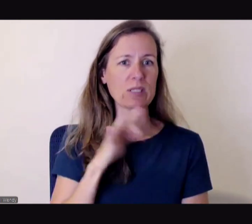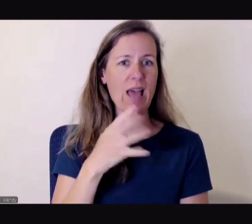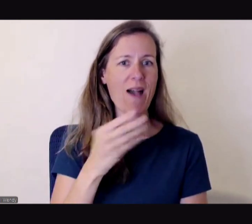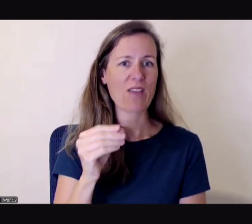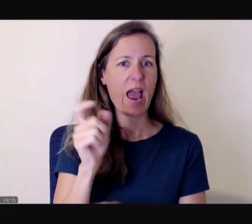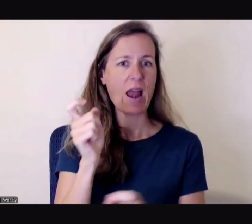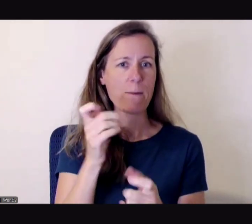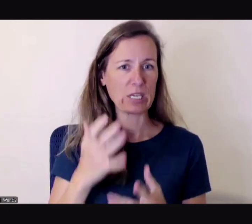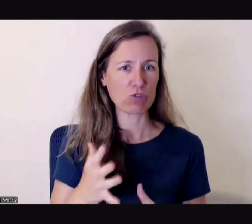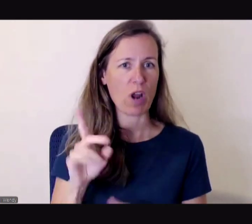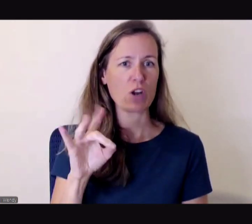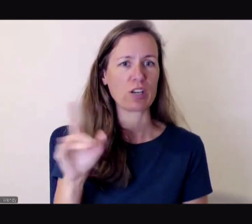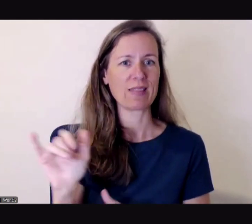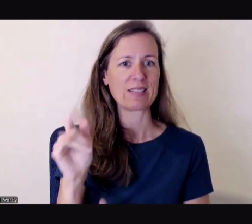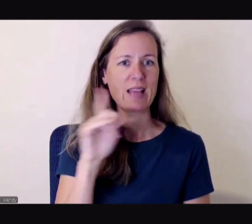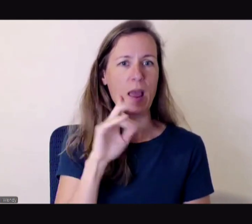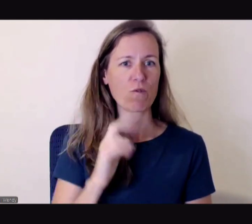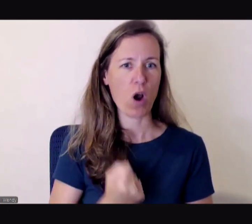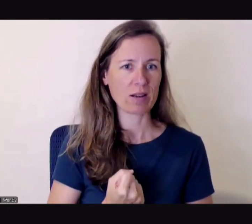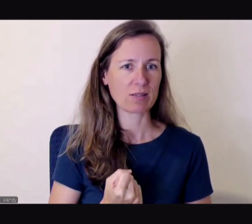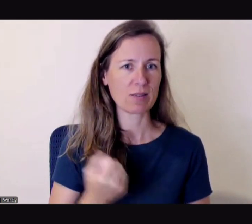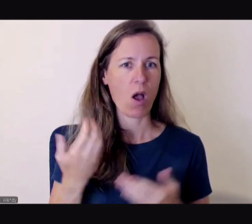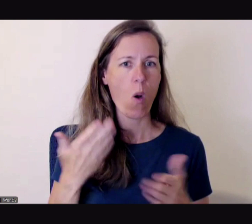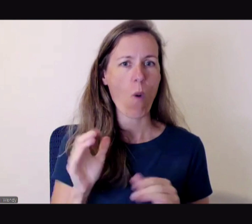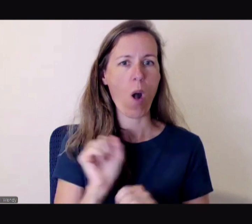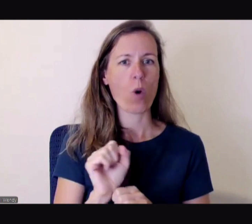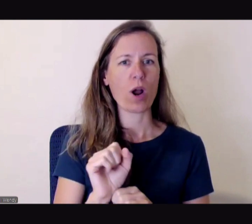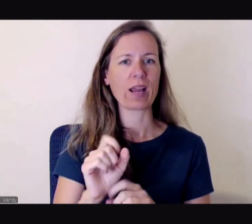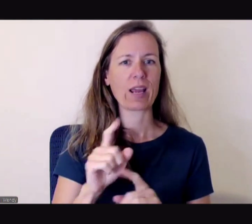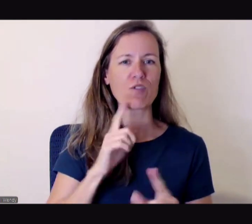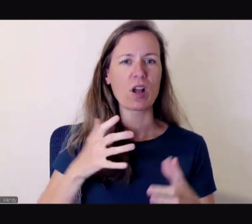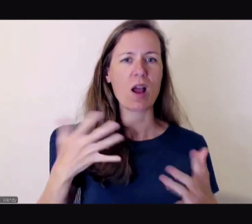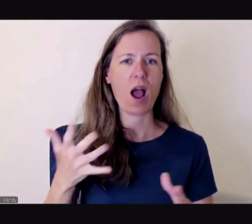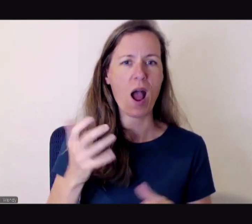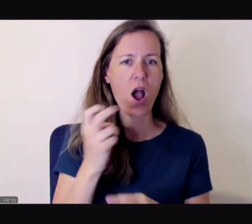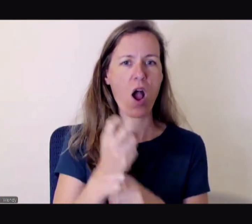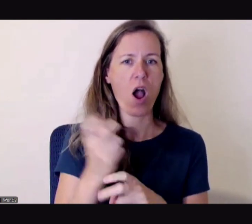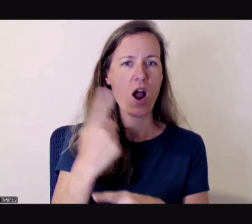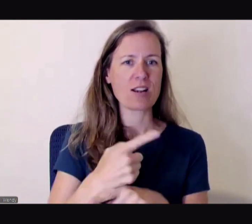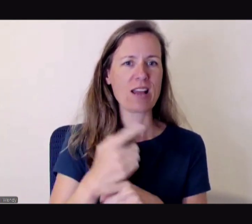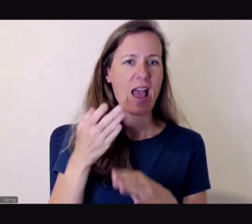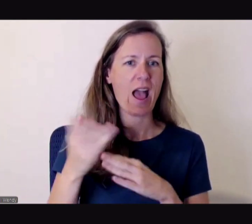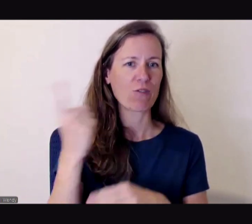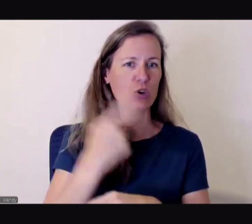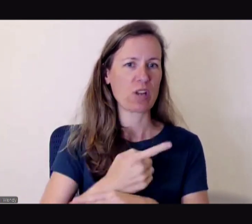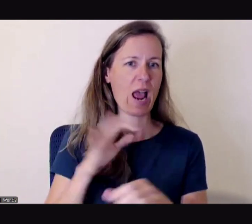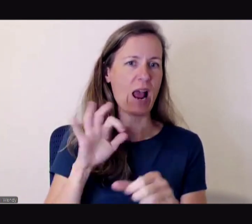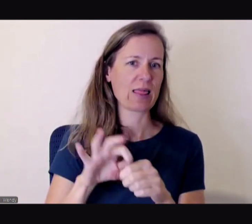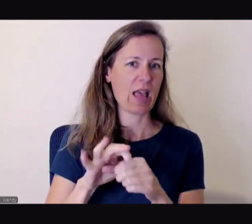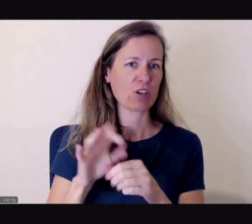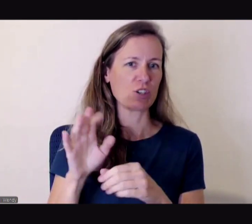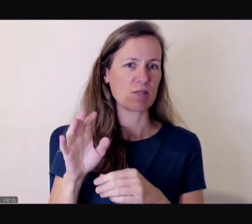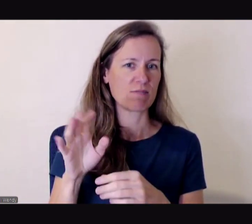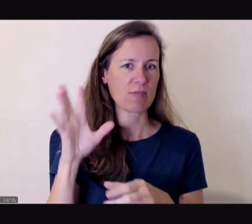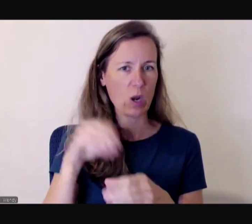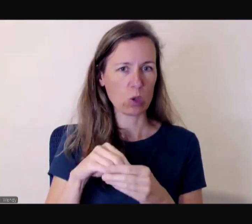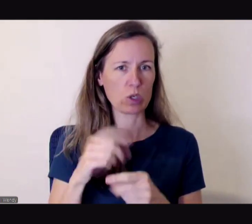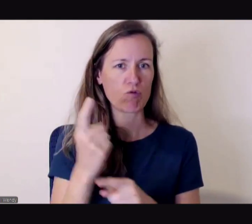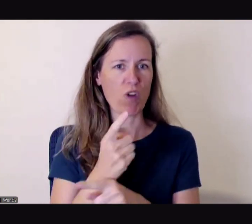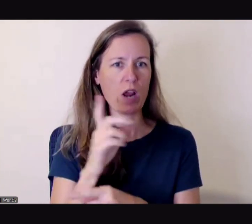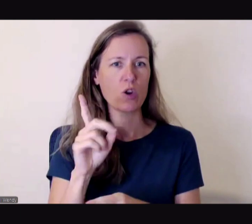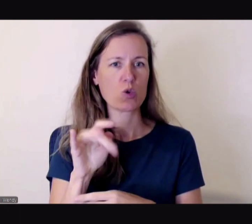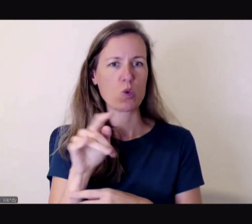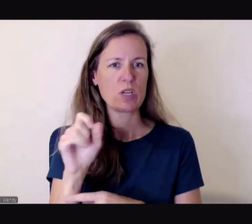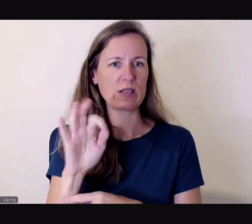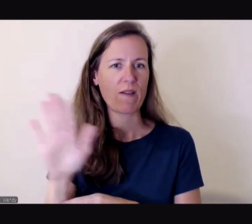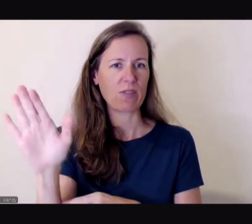jobs. So much behind-the-scenes work goes into every election, and we have incredible employees in Cheverly who consistently go above